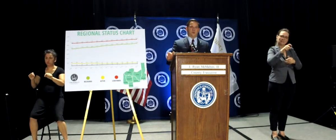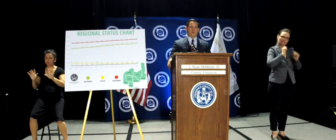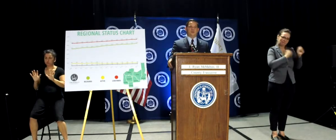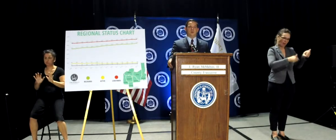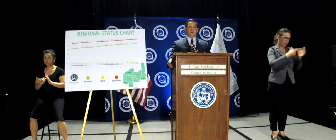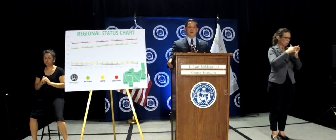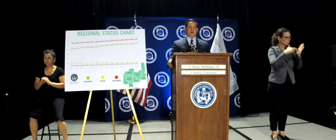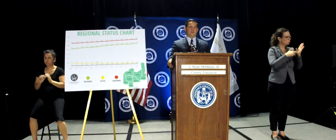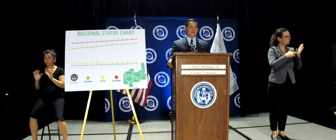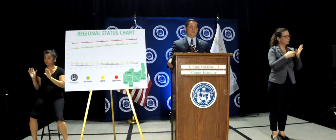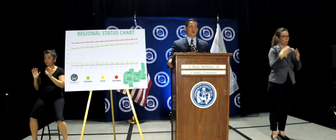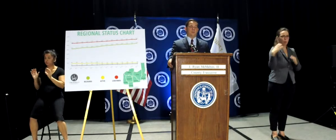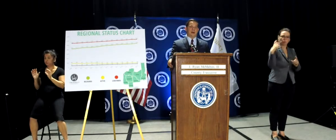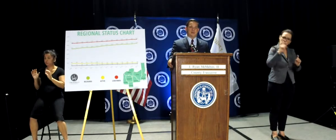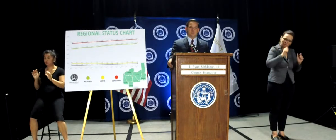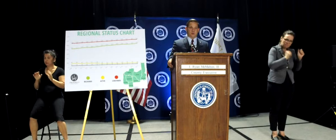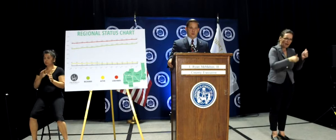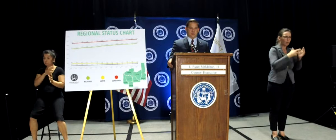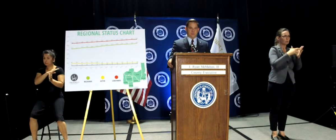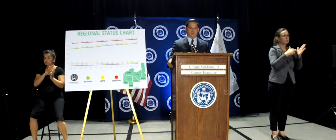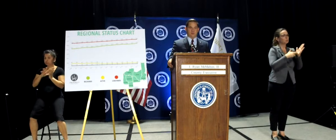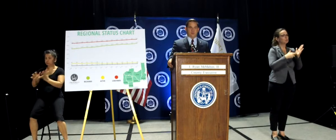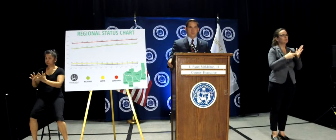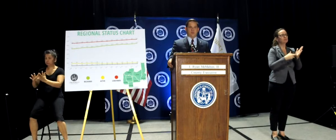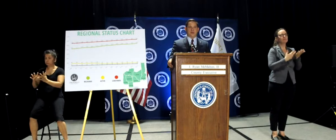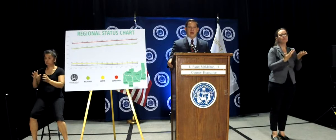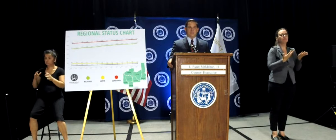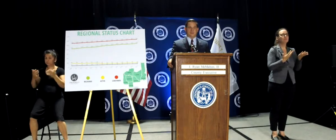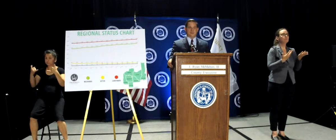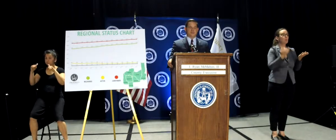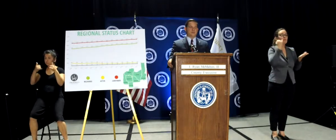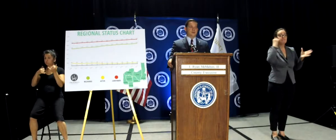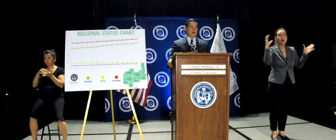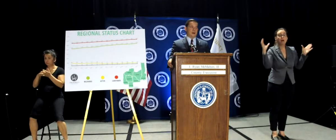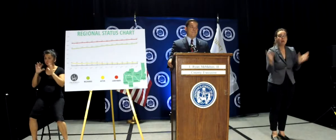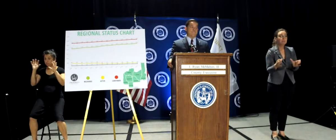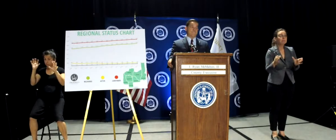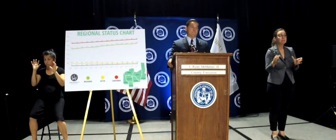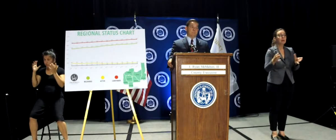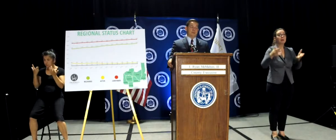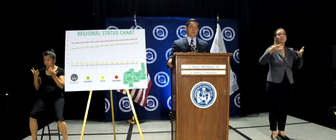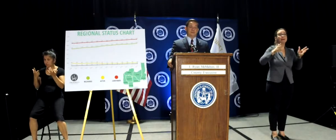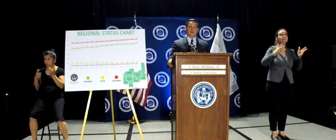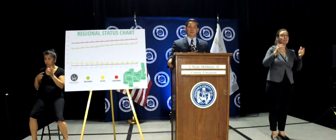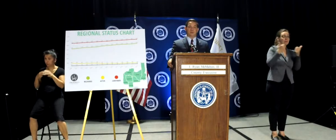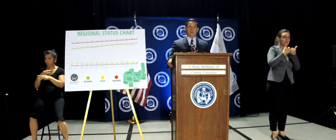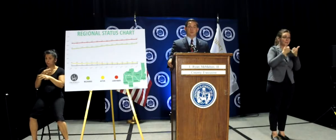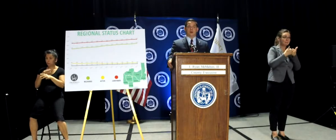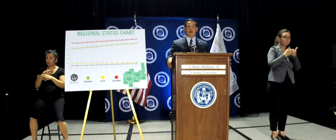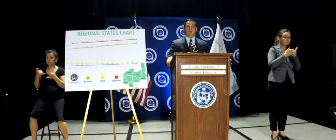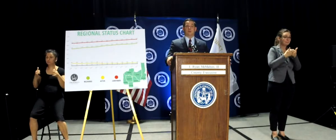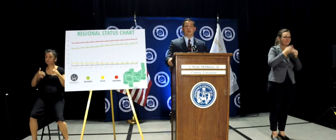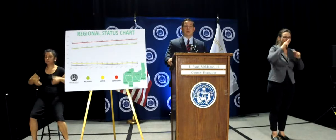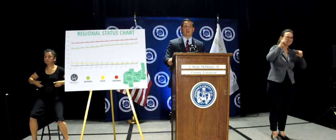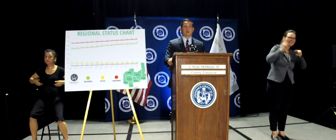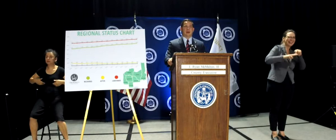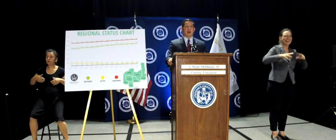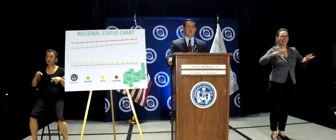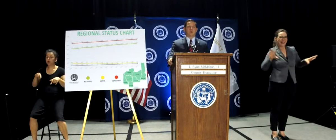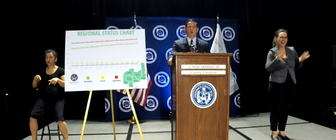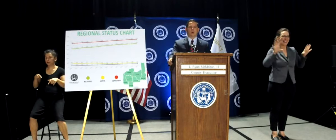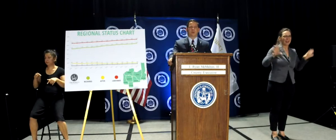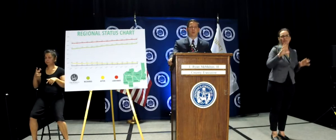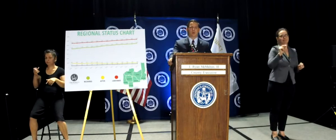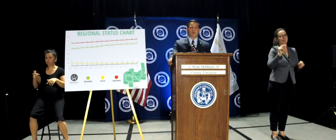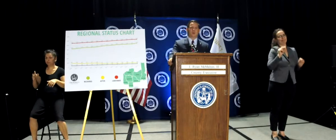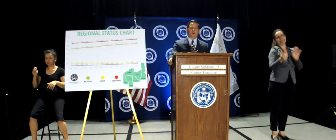they were doing, if you're getting together for a pickup basketball game, which happens, it's against the rules right now. I